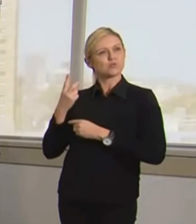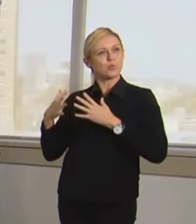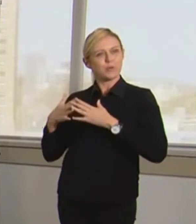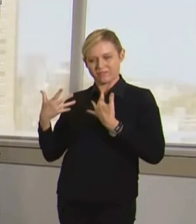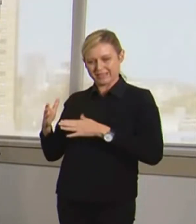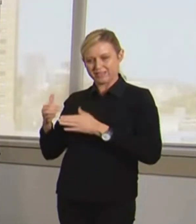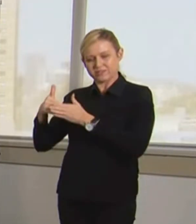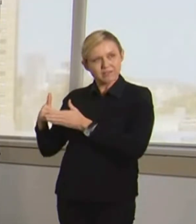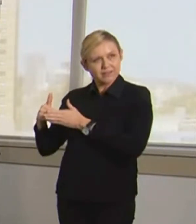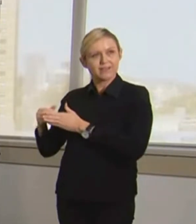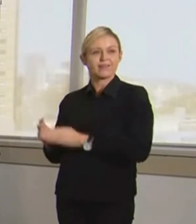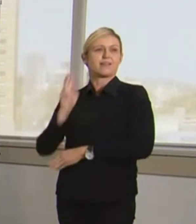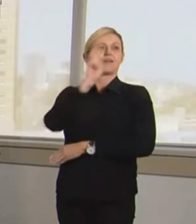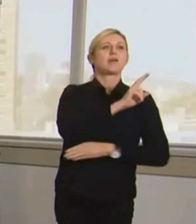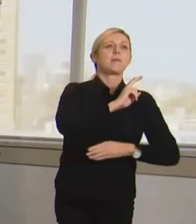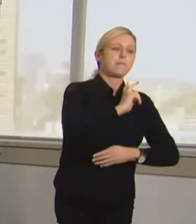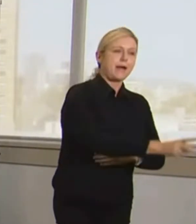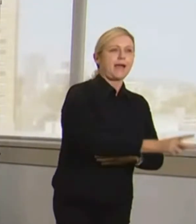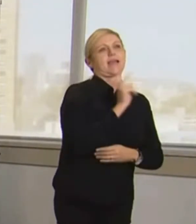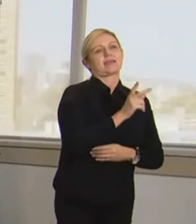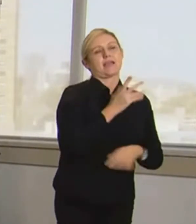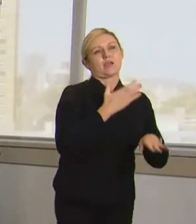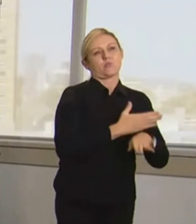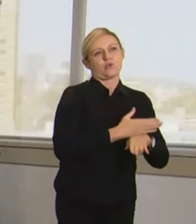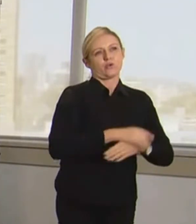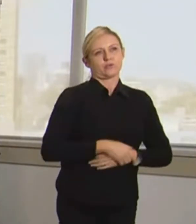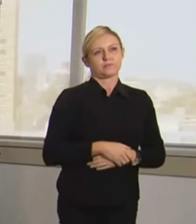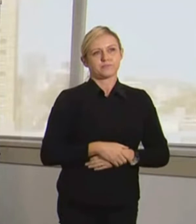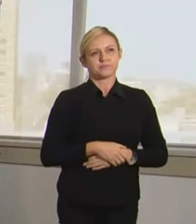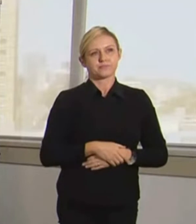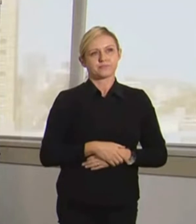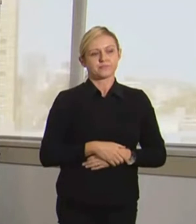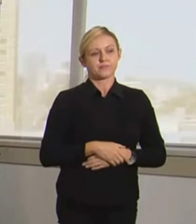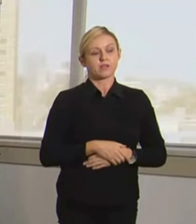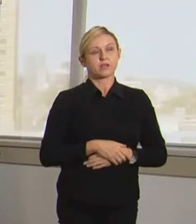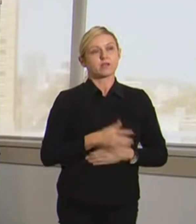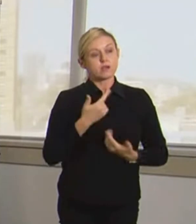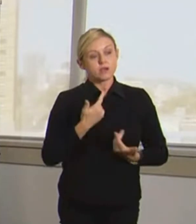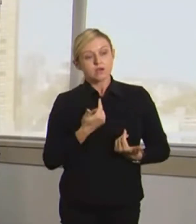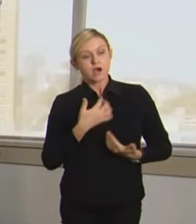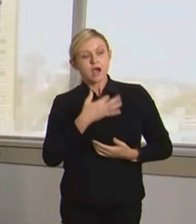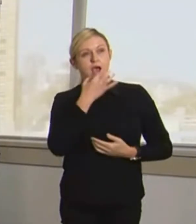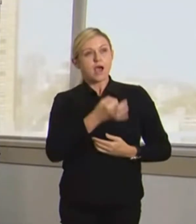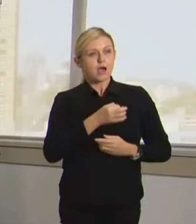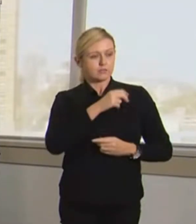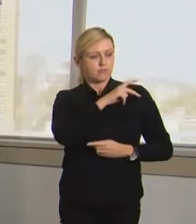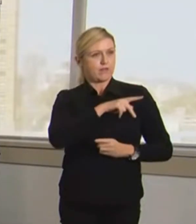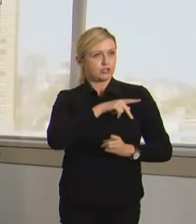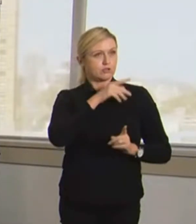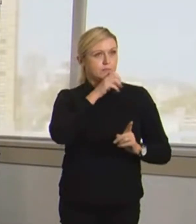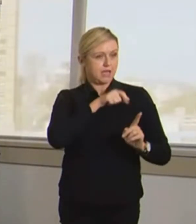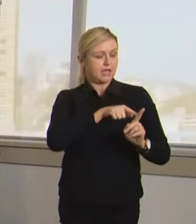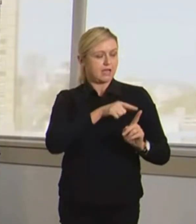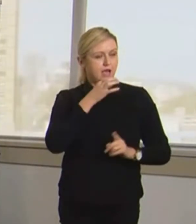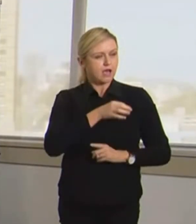But in talking to that infectious diseases specialist, I asked him, is there any step that New South Wales Health could take now that may not have been taken anywhere